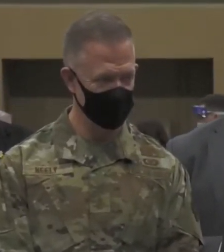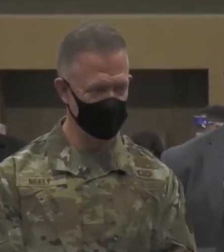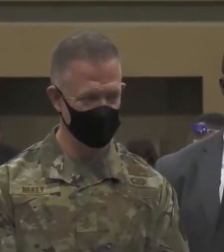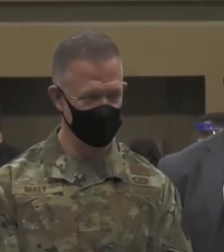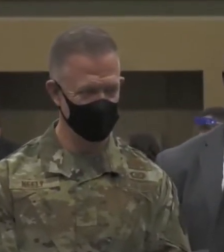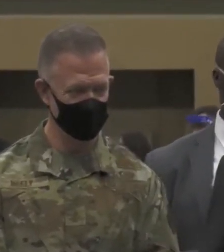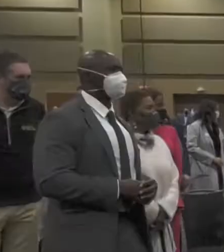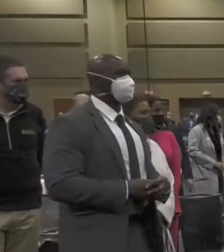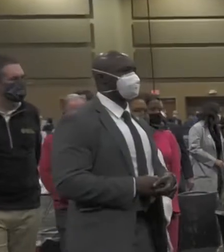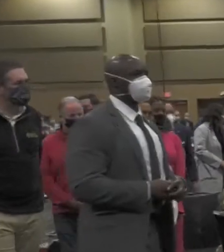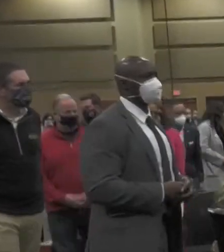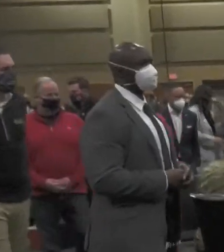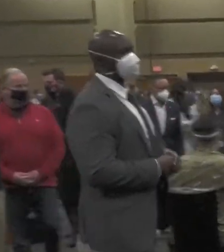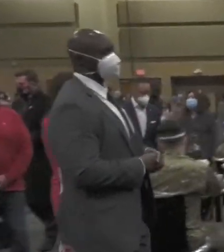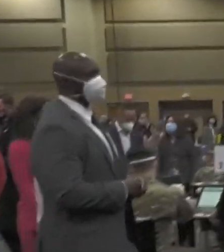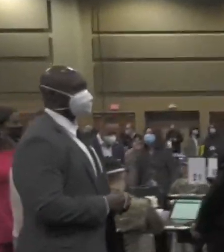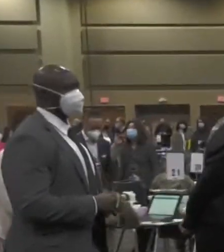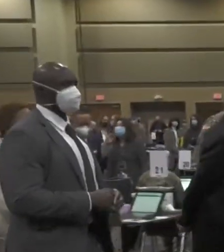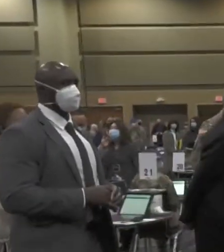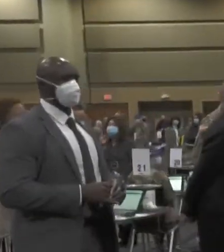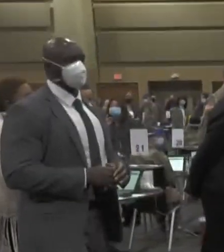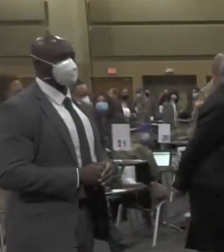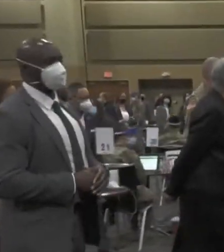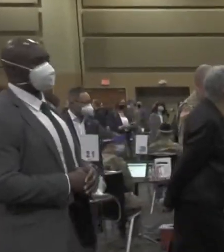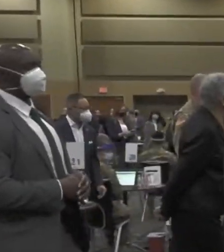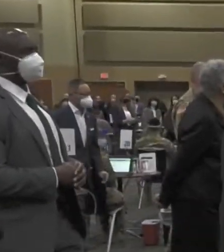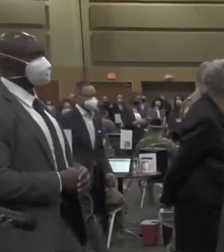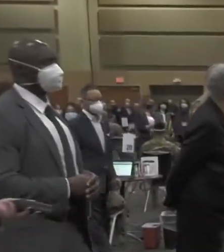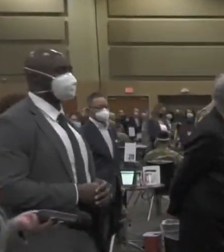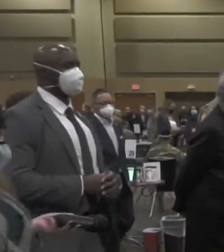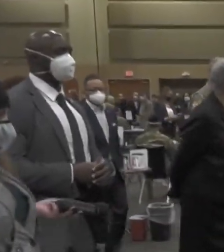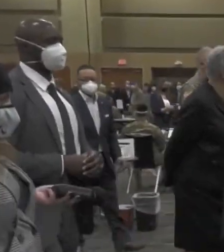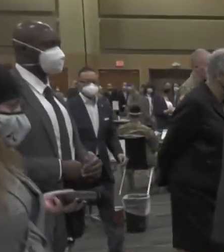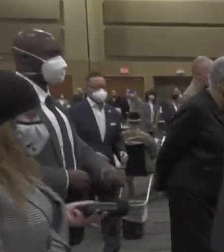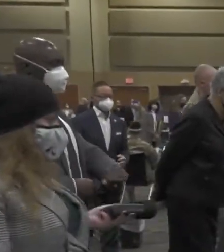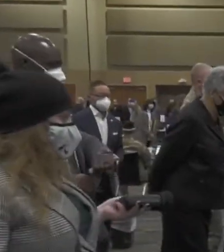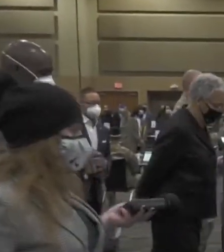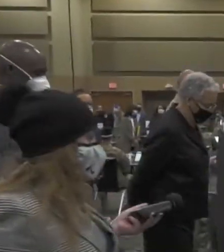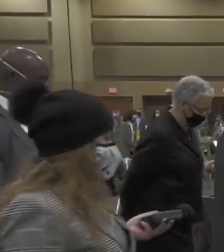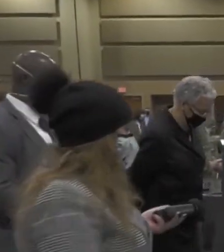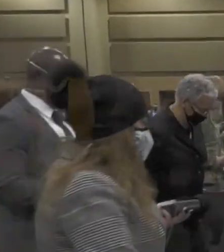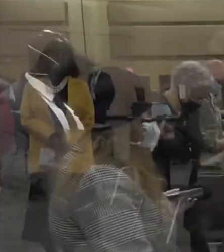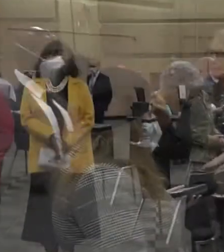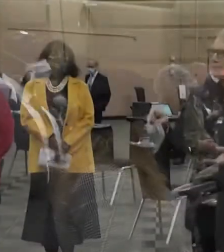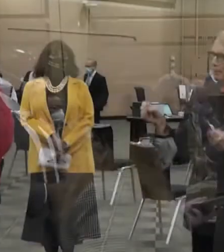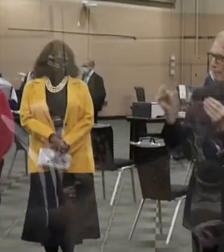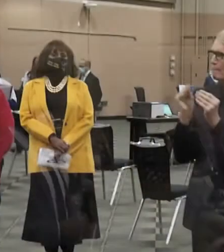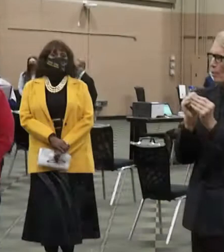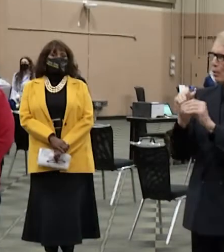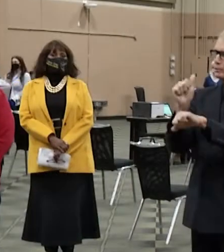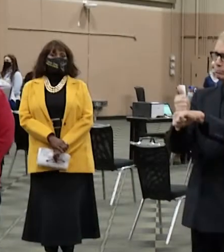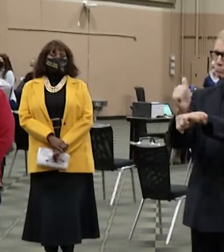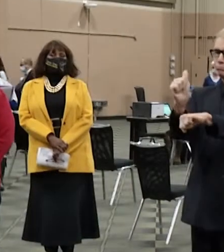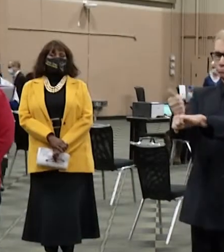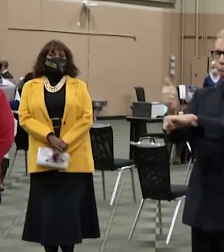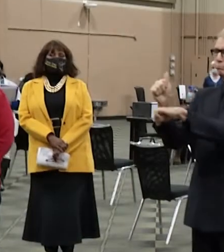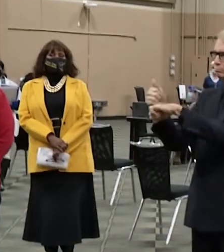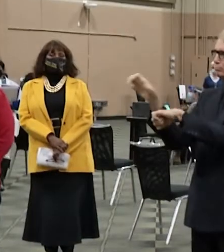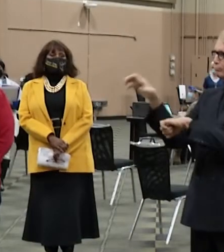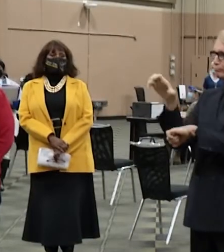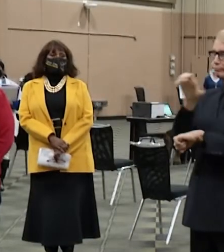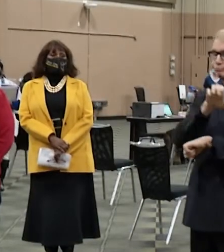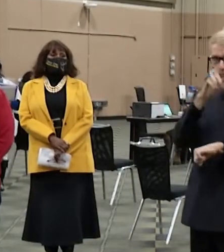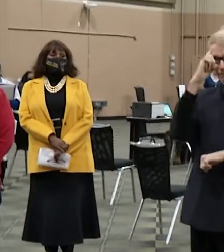more vaccine becomes available from the federal government, additional mass vaccination sites are slated to begin